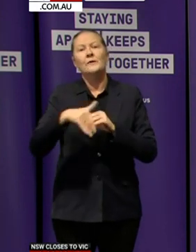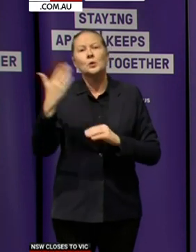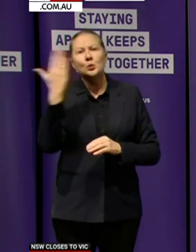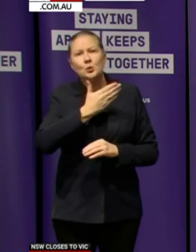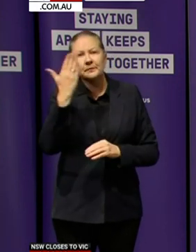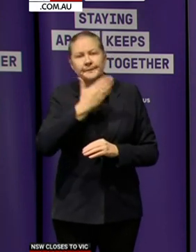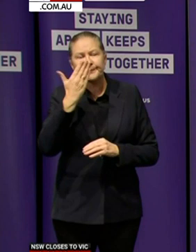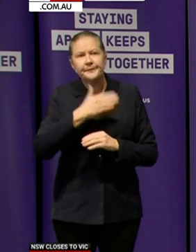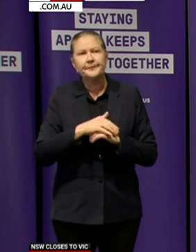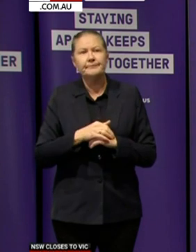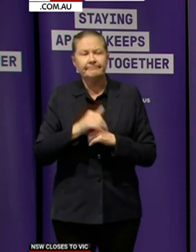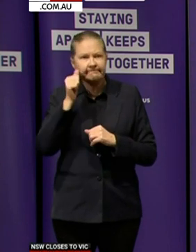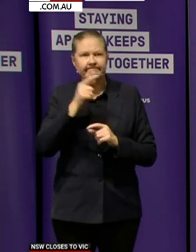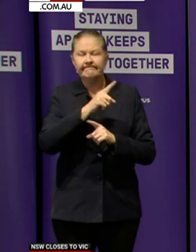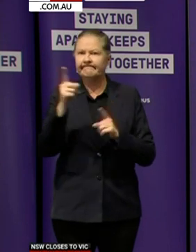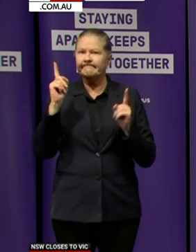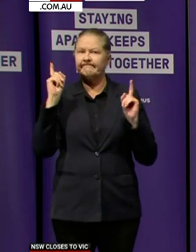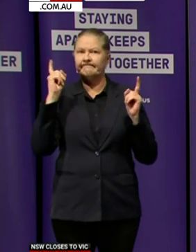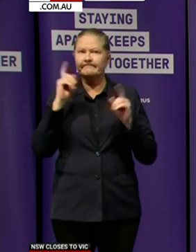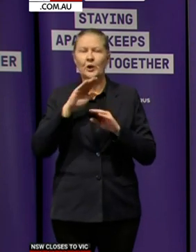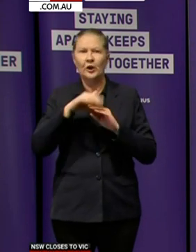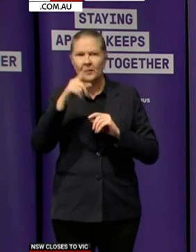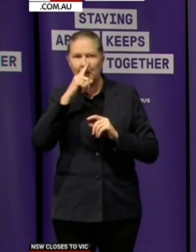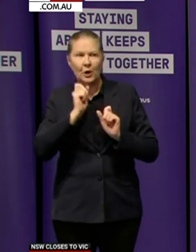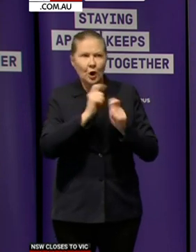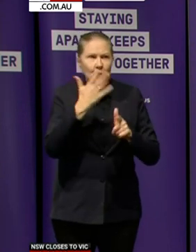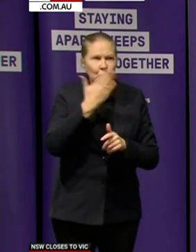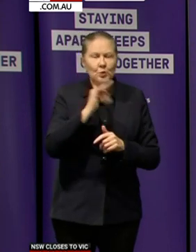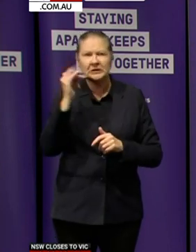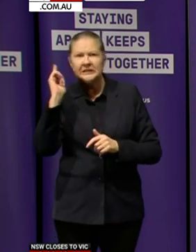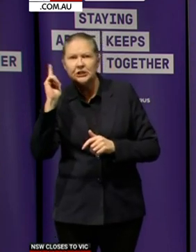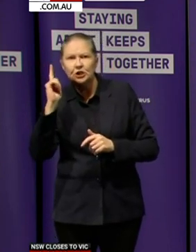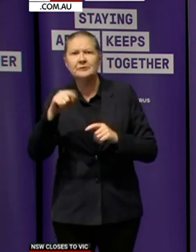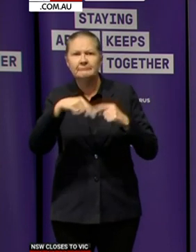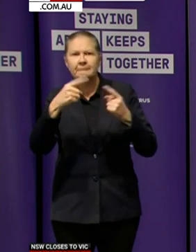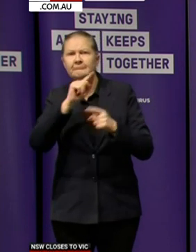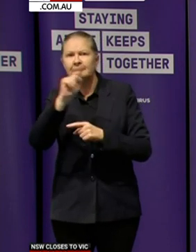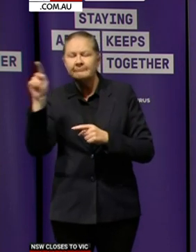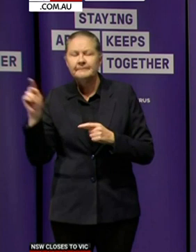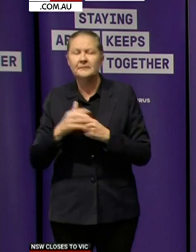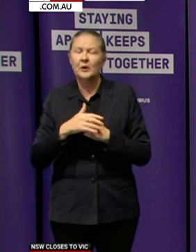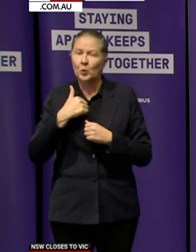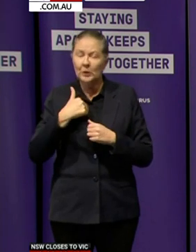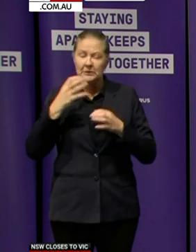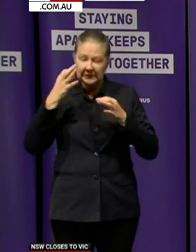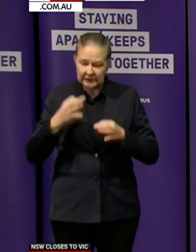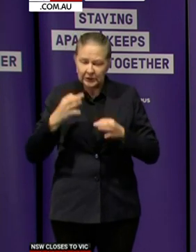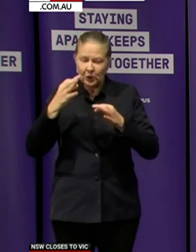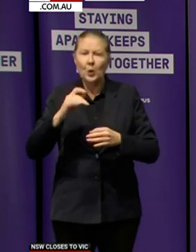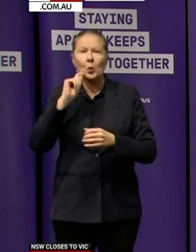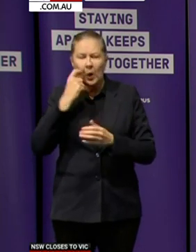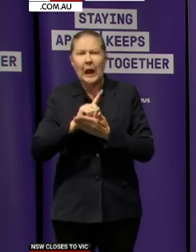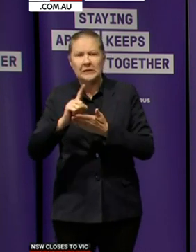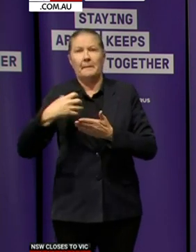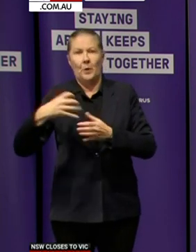to teachers, to school communities right across the state. We've made a number of decisions and there are some others yet to come. Let me tell you what we